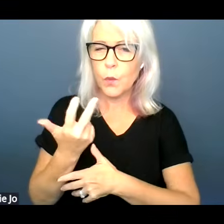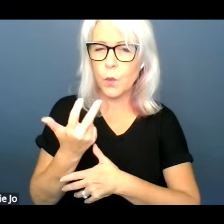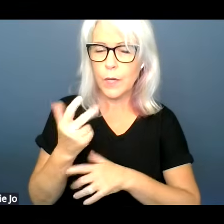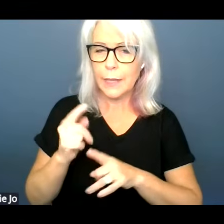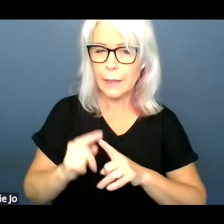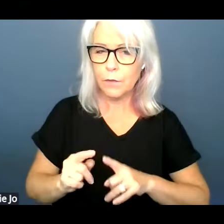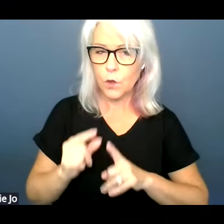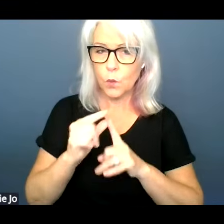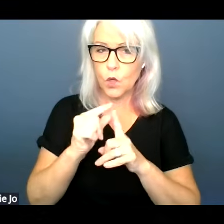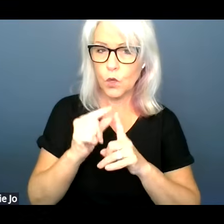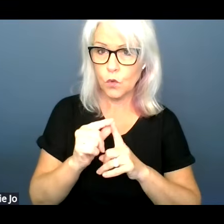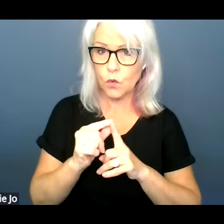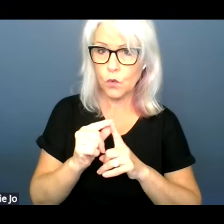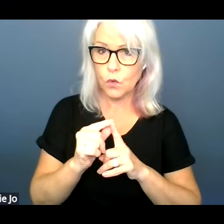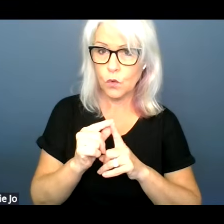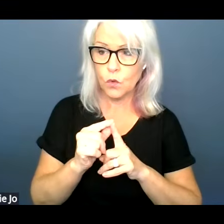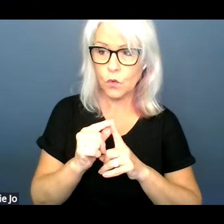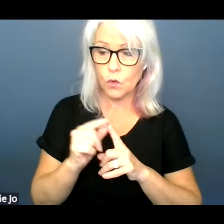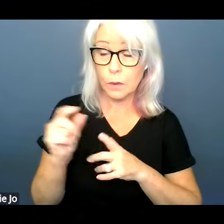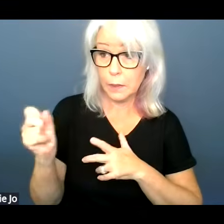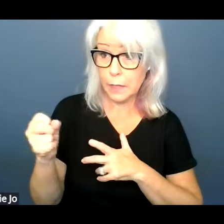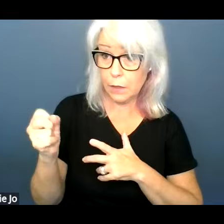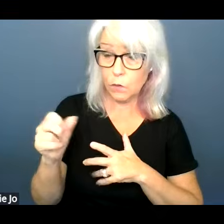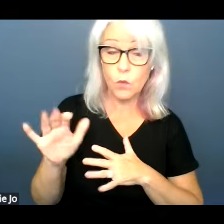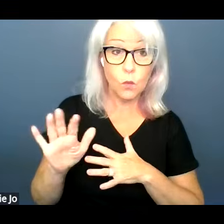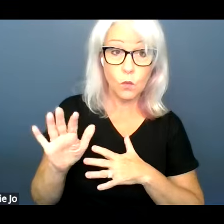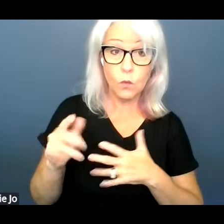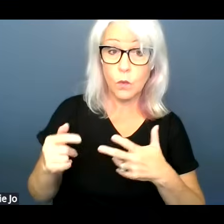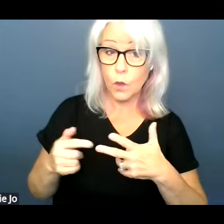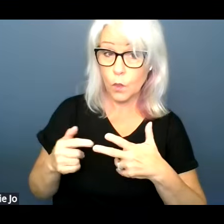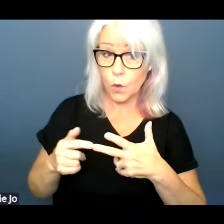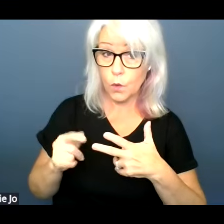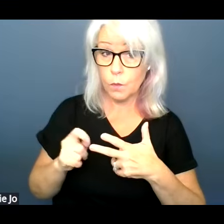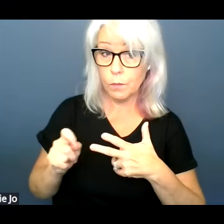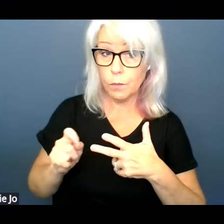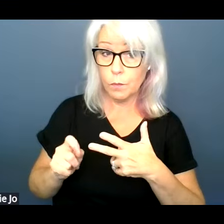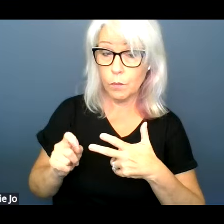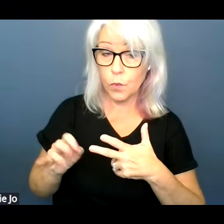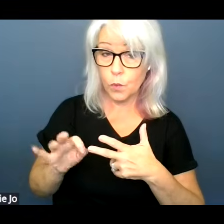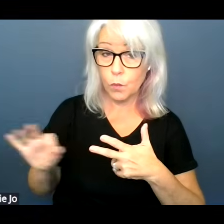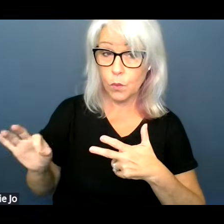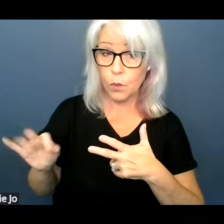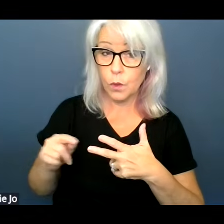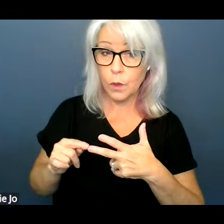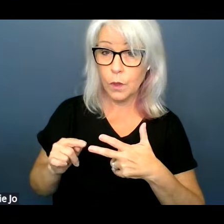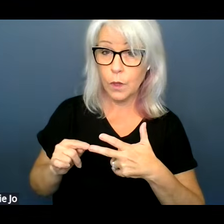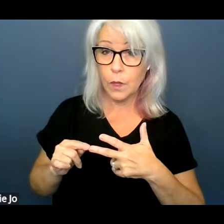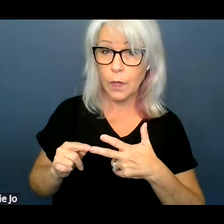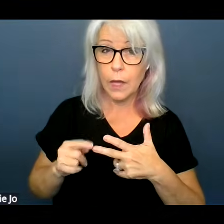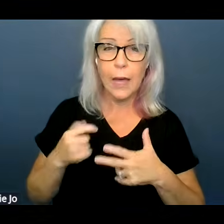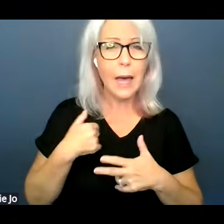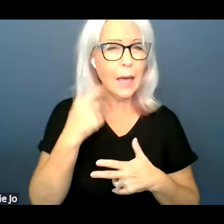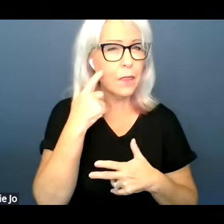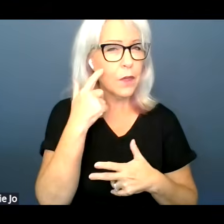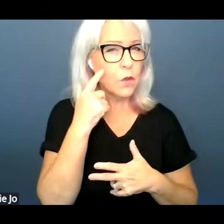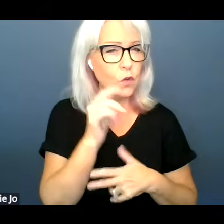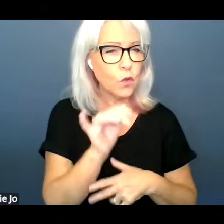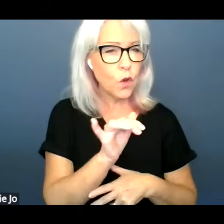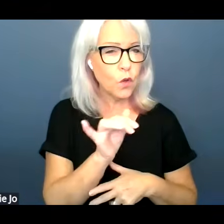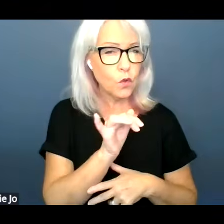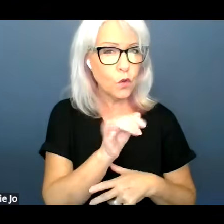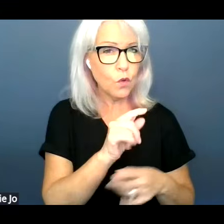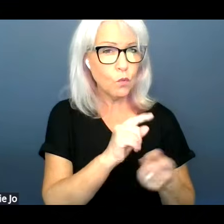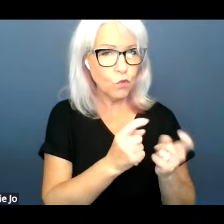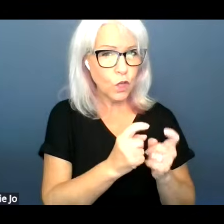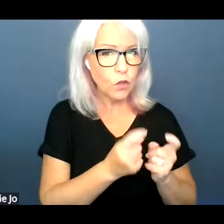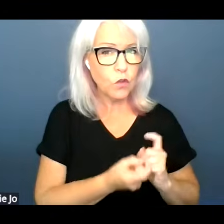right, are we talking about, yes, the third bullet point? Right. I think there's also substantive changes to the first bullet point. I'm sorry. Oh,